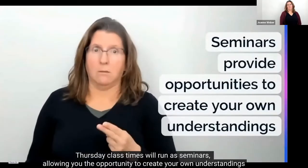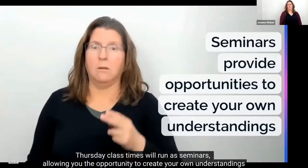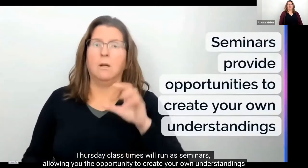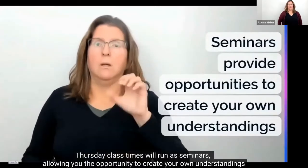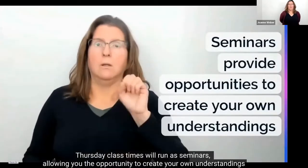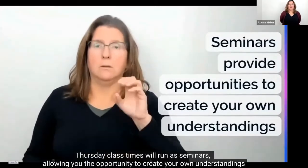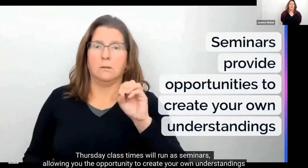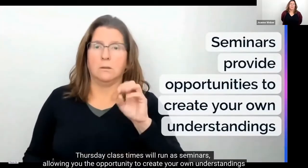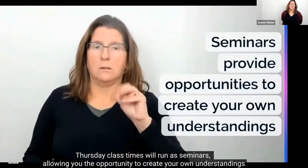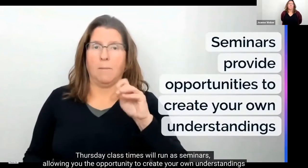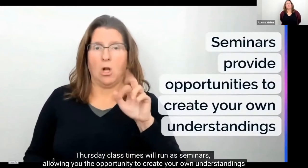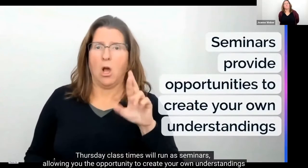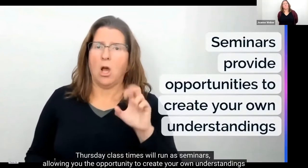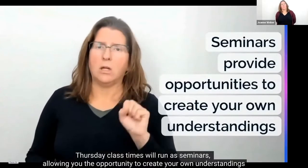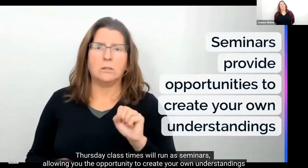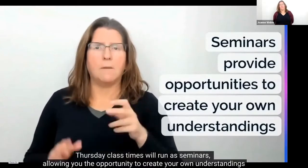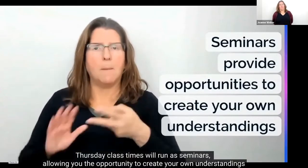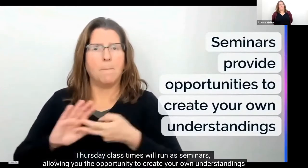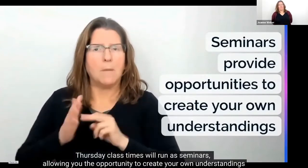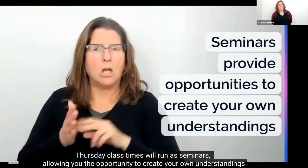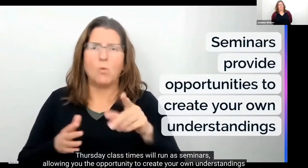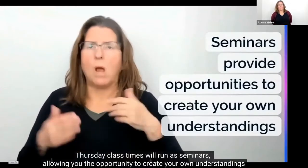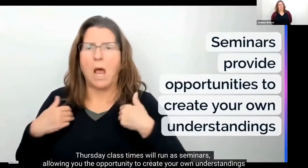Thursday class times will run as seminars,